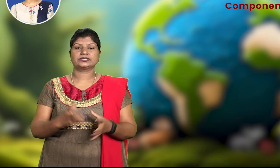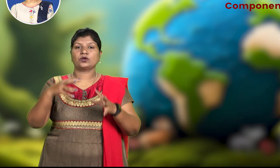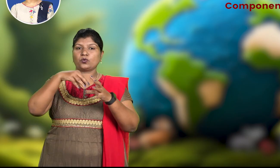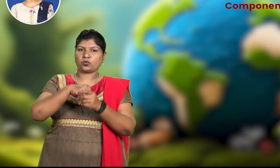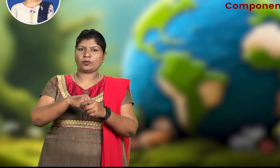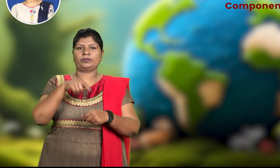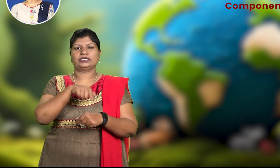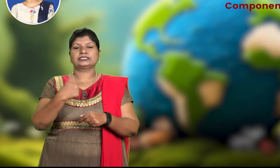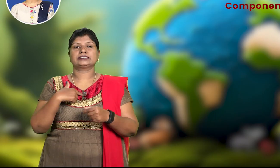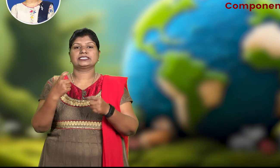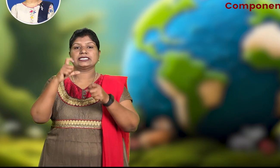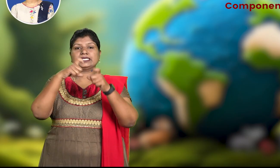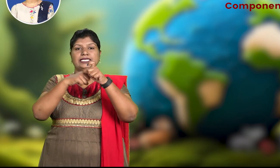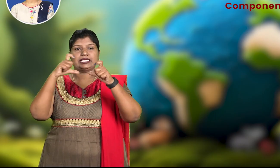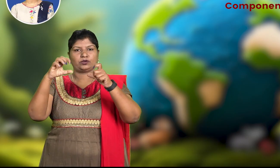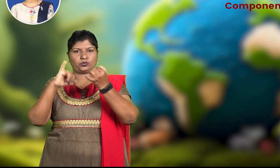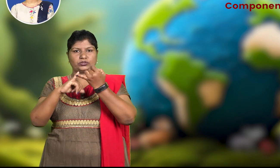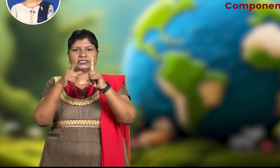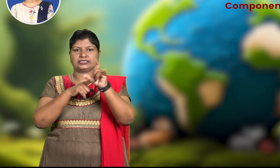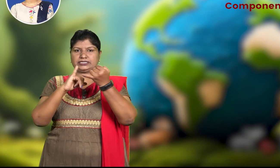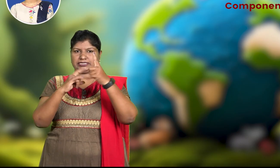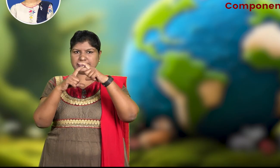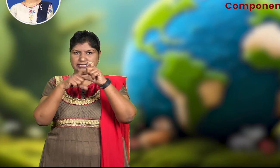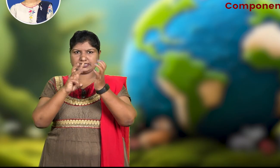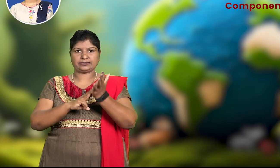Components of ecosystem.